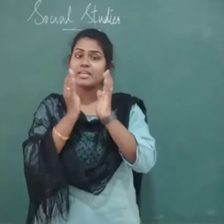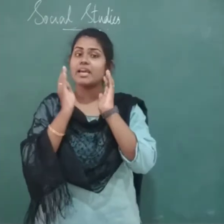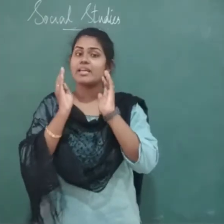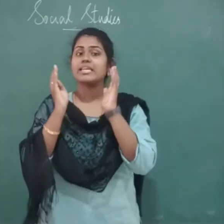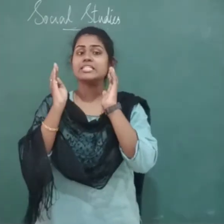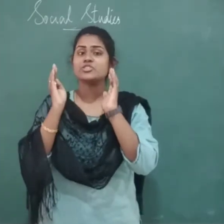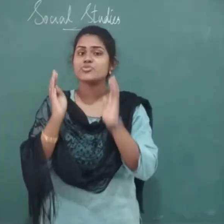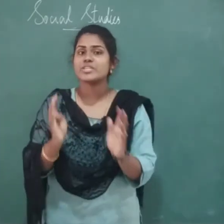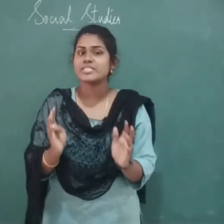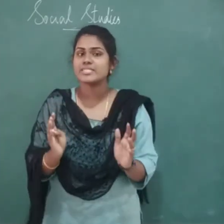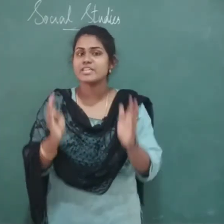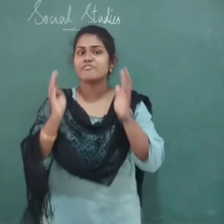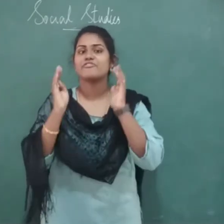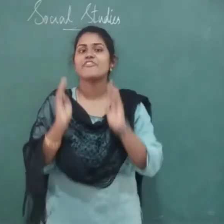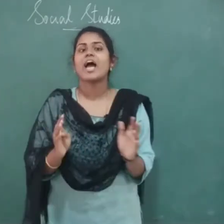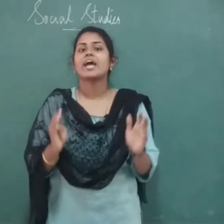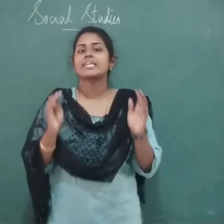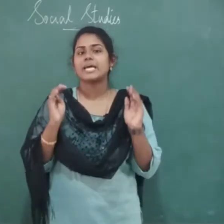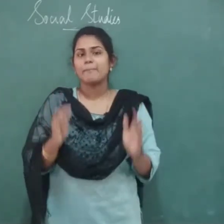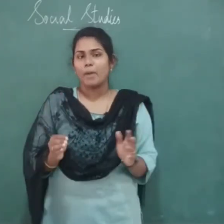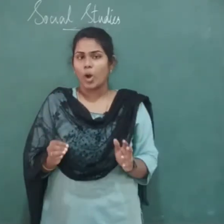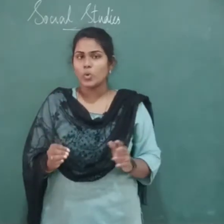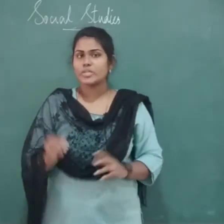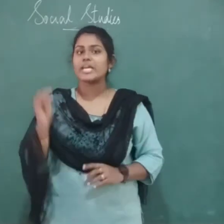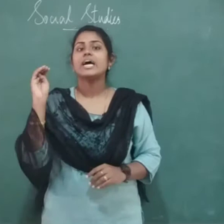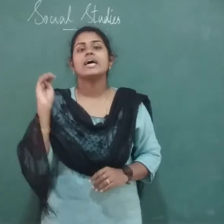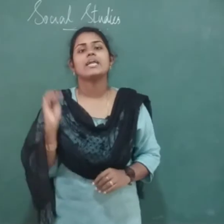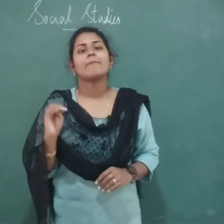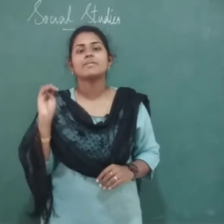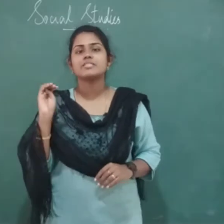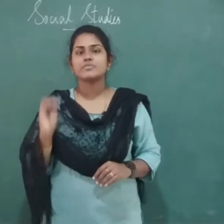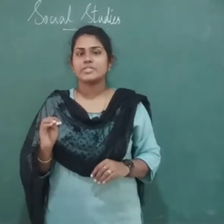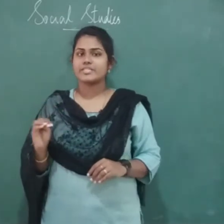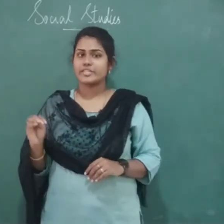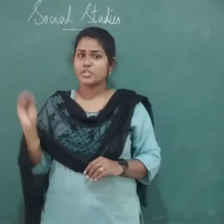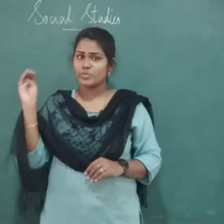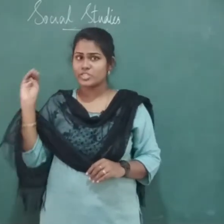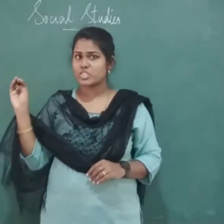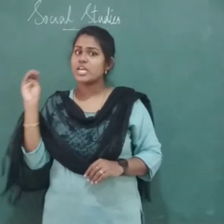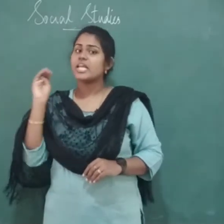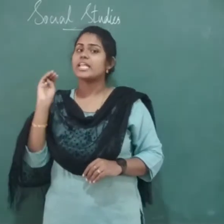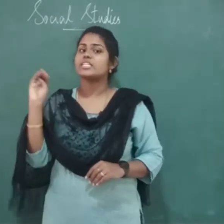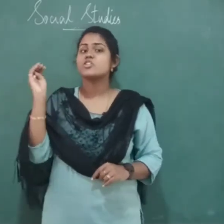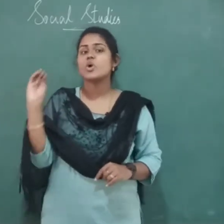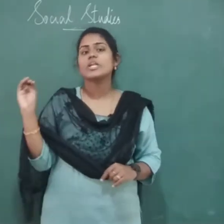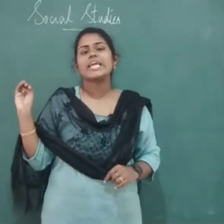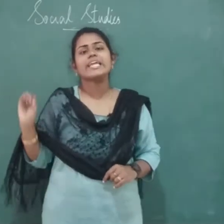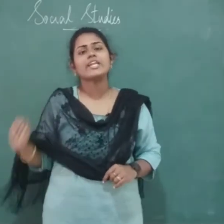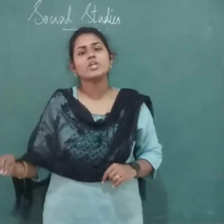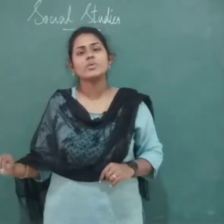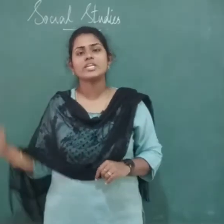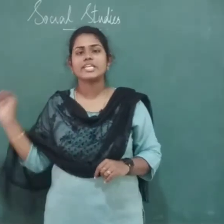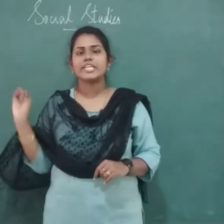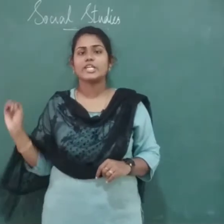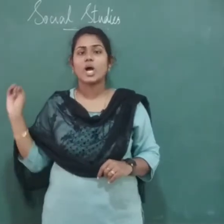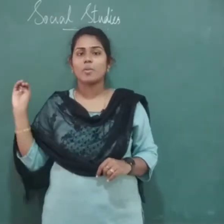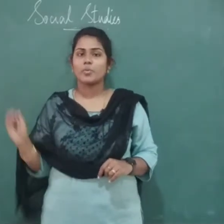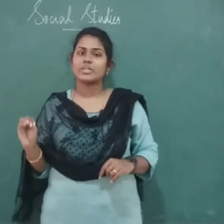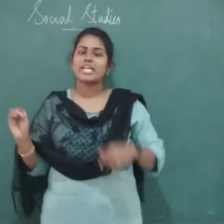an interesting fact about Harappan civilization, which that's not included in your book. That's